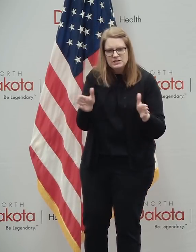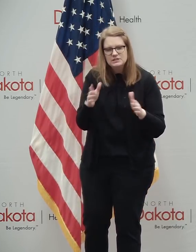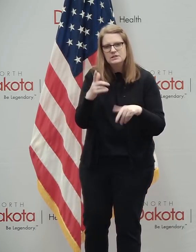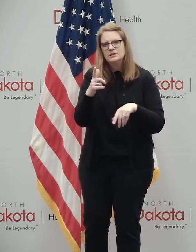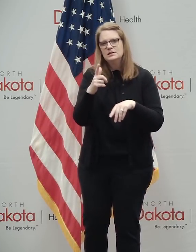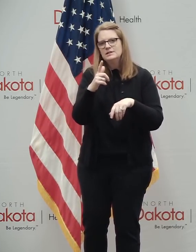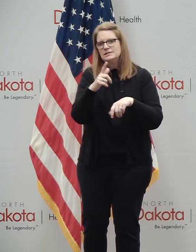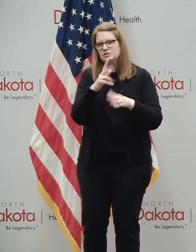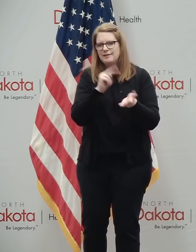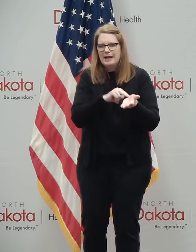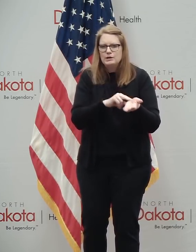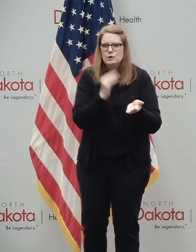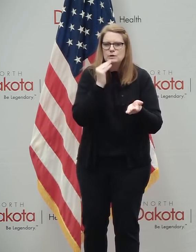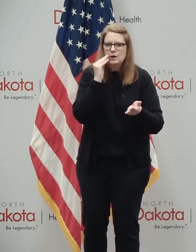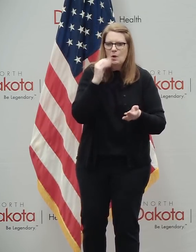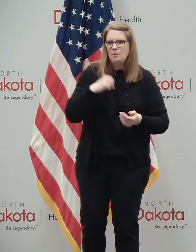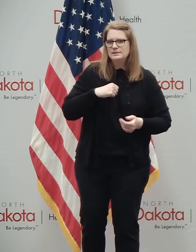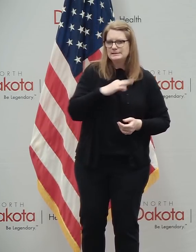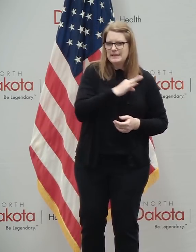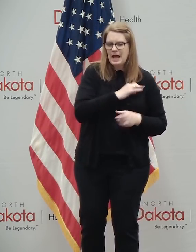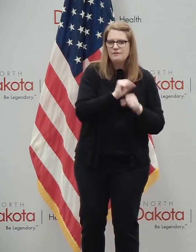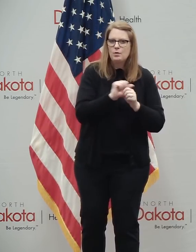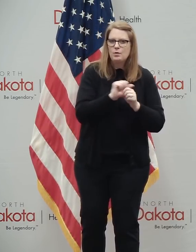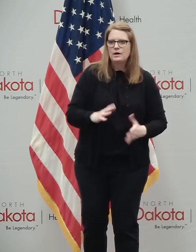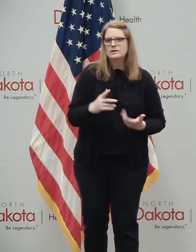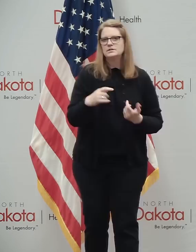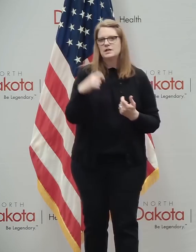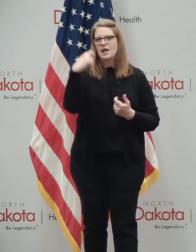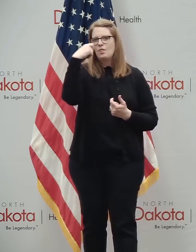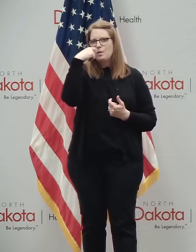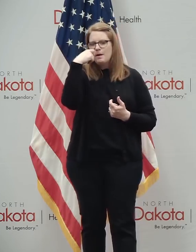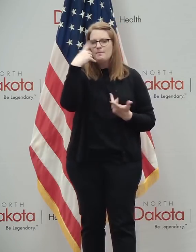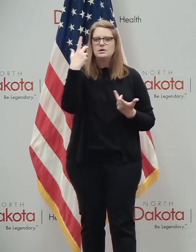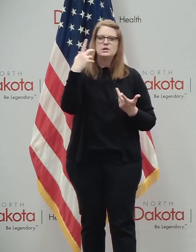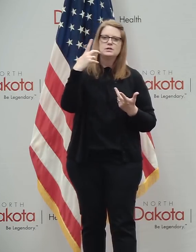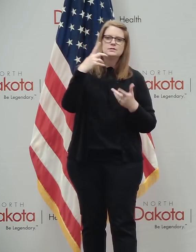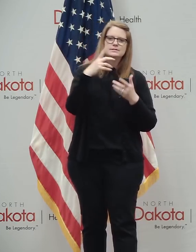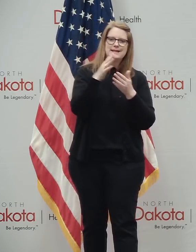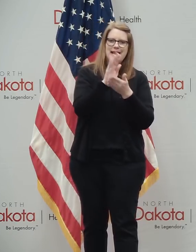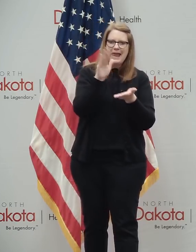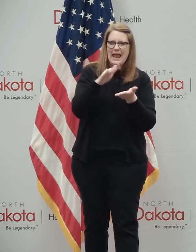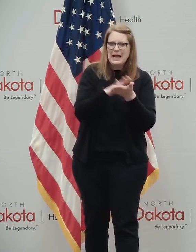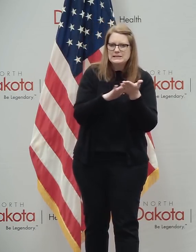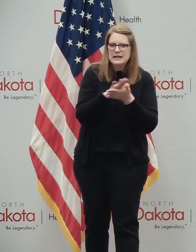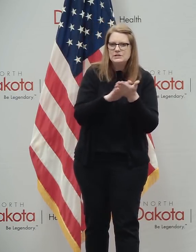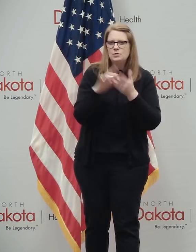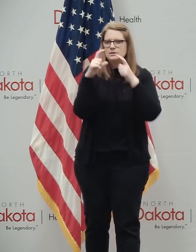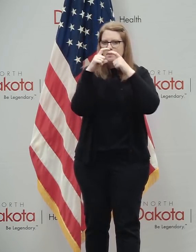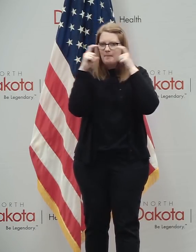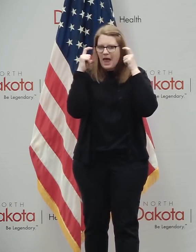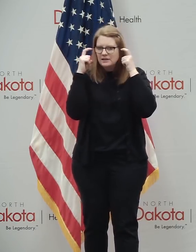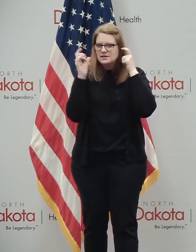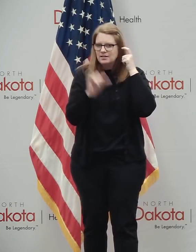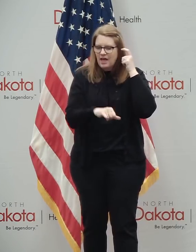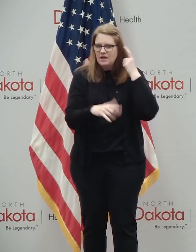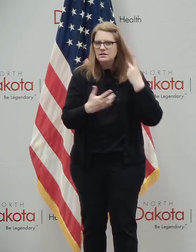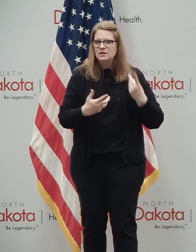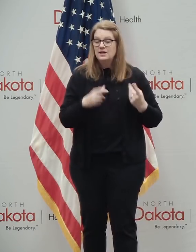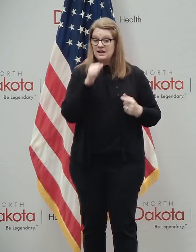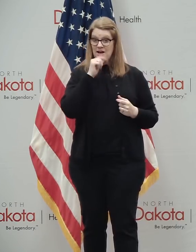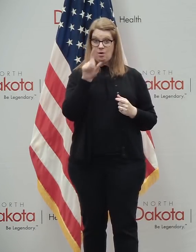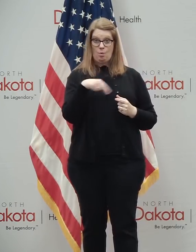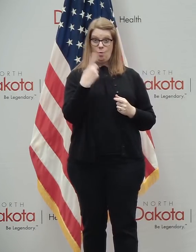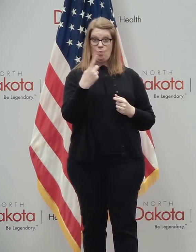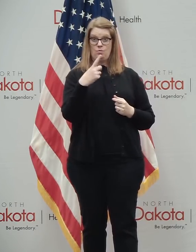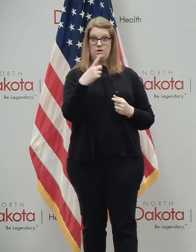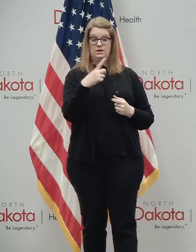other workers. And whether those are resources, it's thermometers, hand sanitizers, masks, and other gear. And again, this isn't just for those that